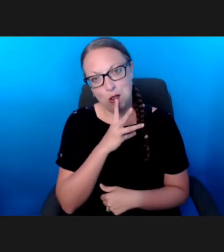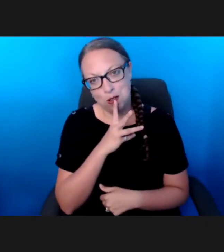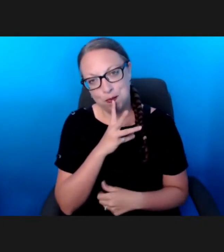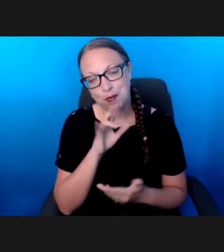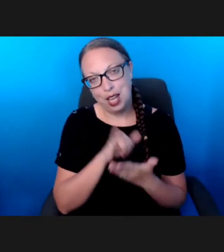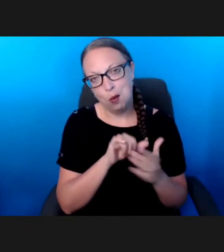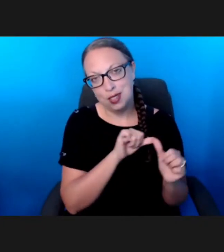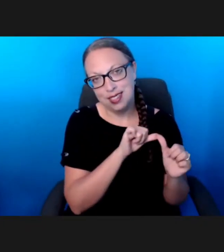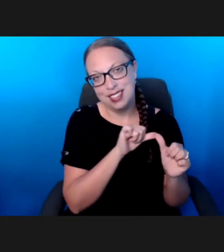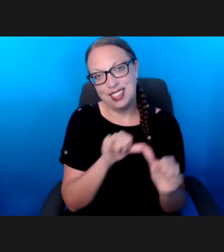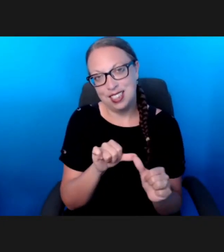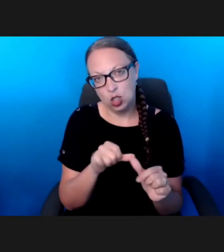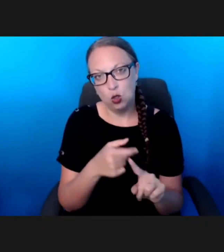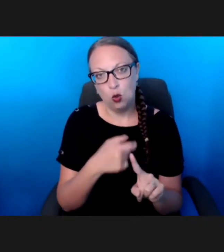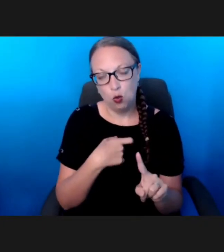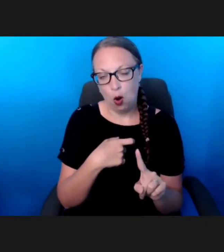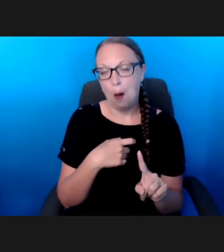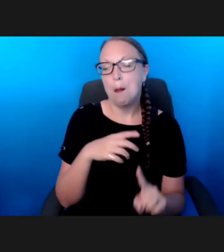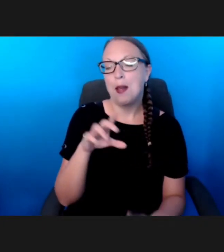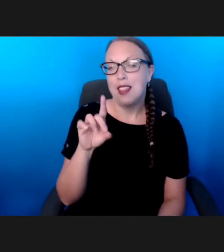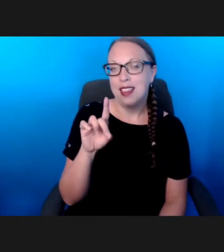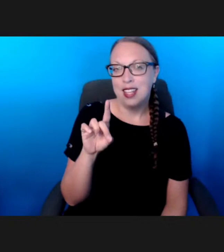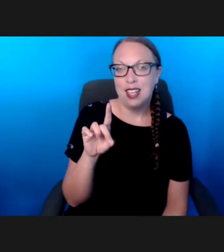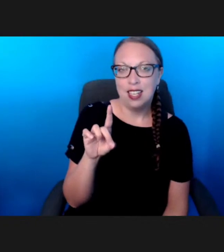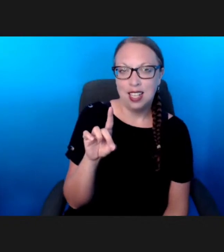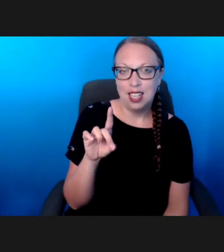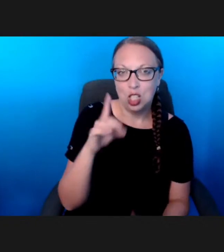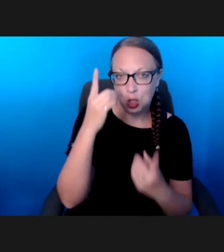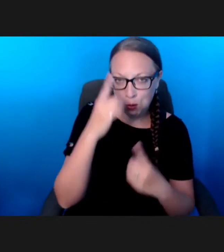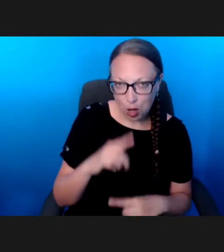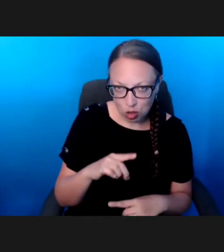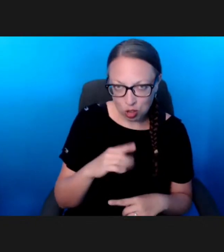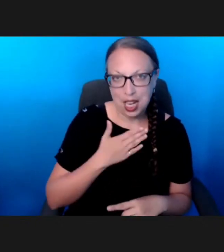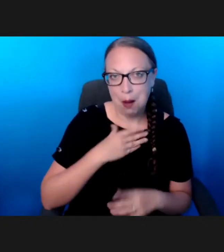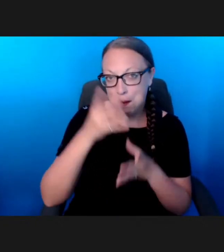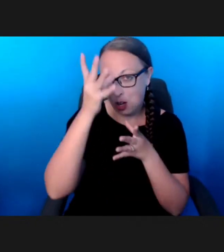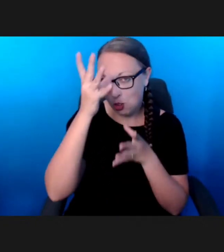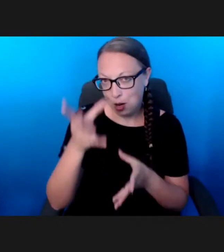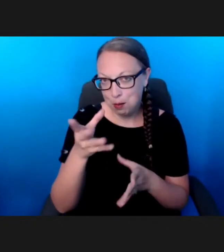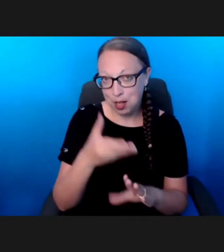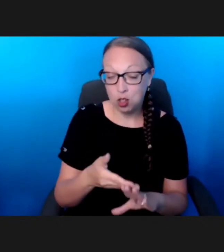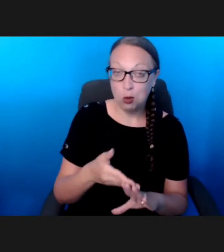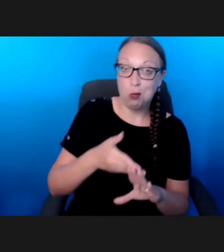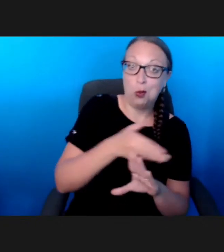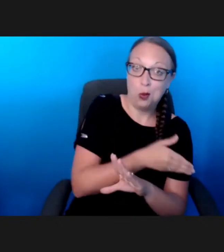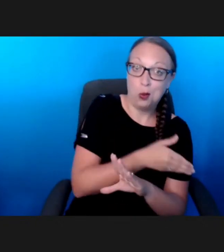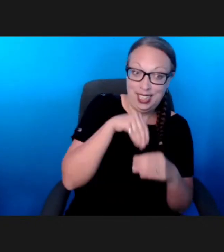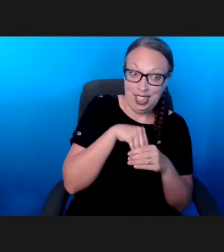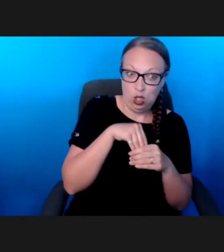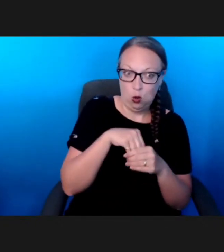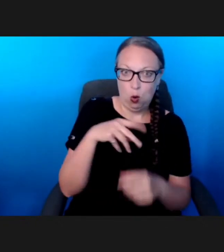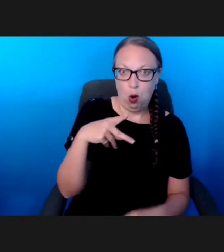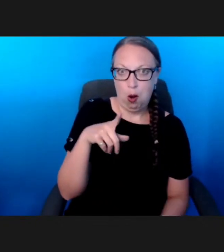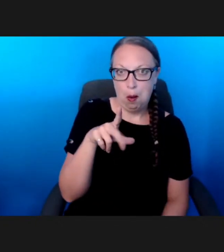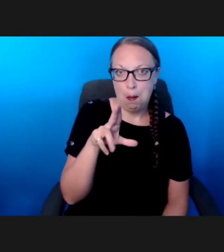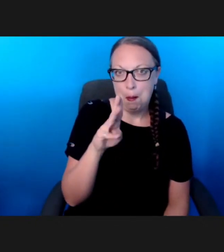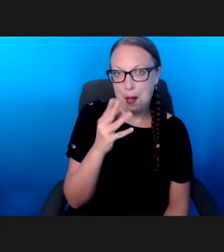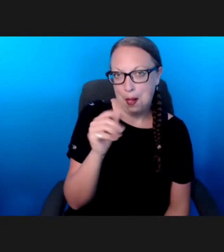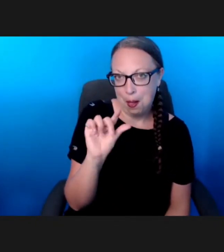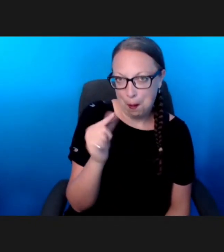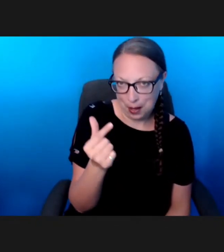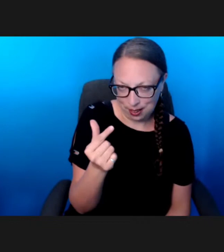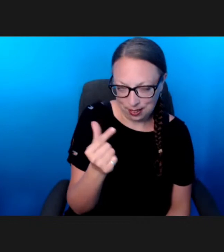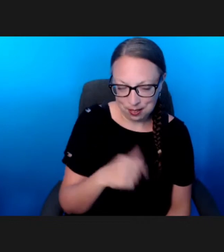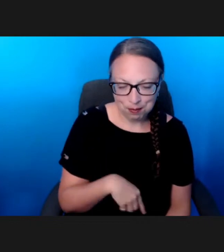Depression, and my grandparents' pre-indoor plumbing rural roots. After Mark went to sleep, we all would put on our